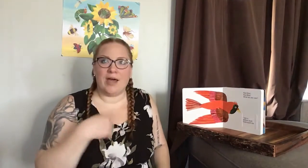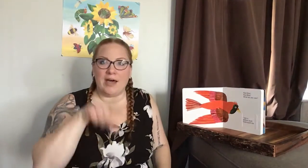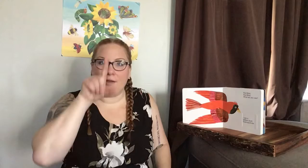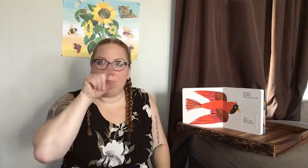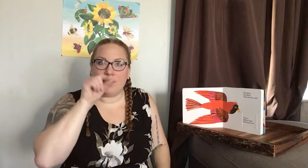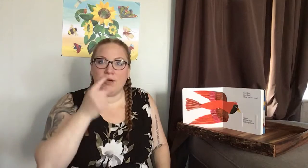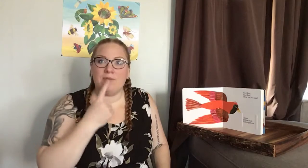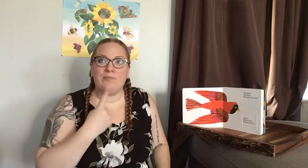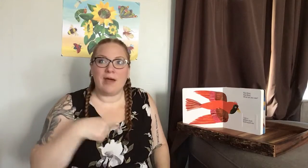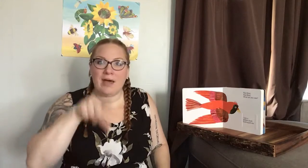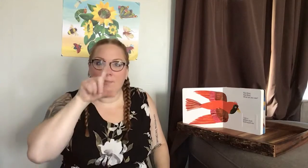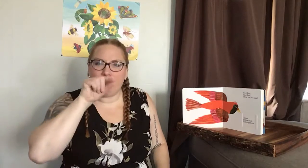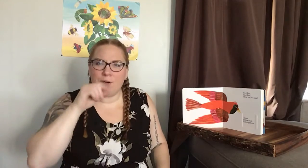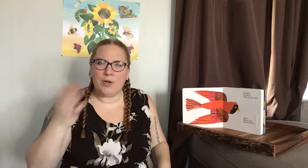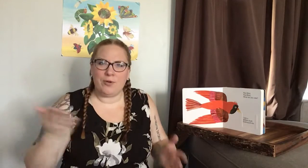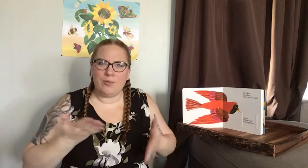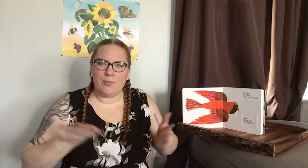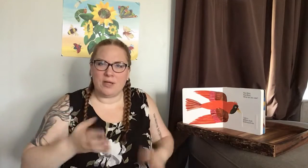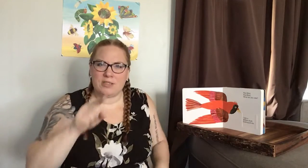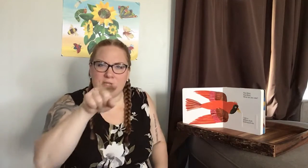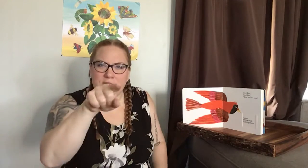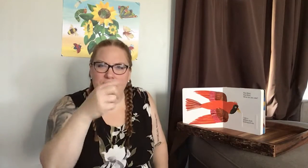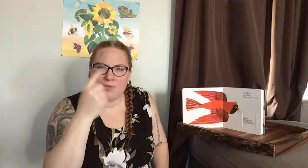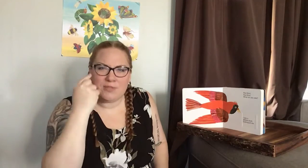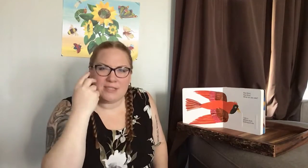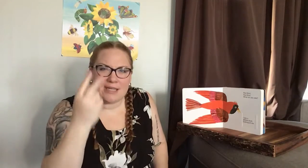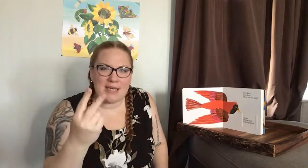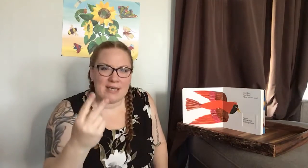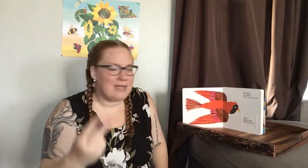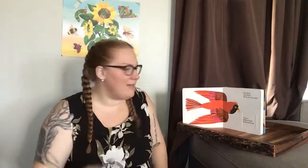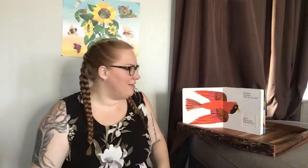Red bird, red bird, what do you see?